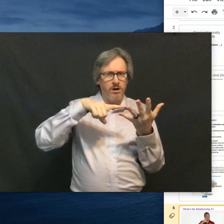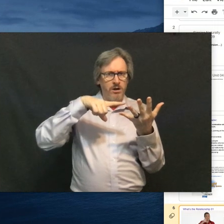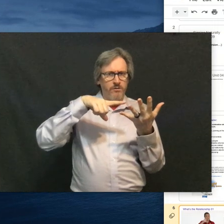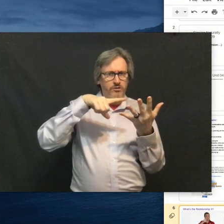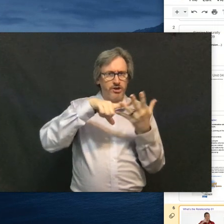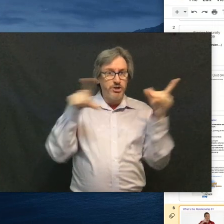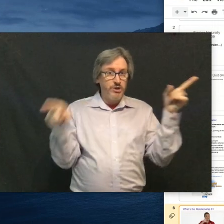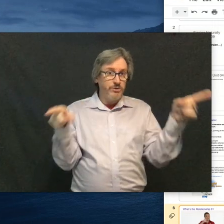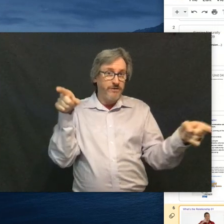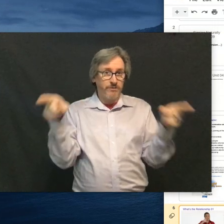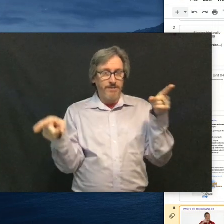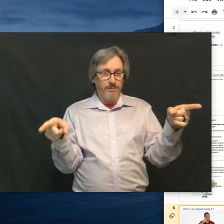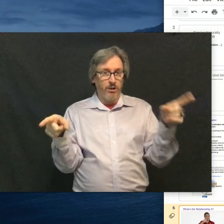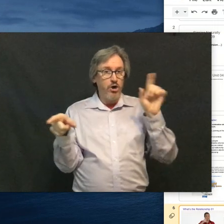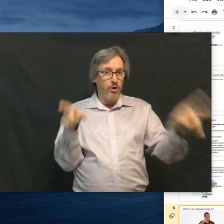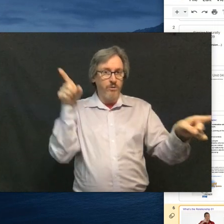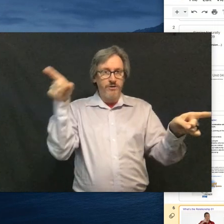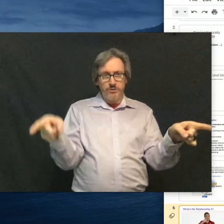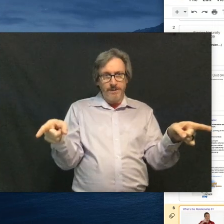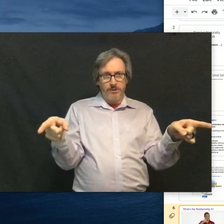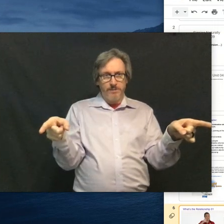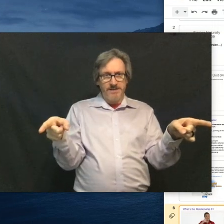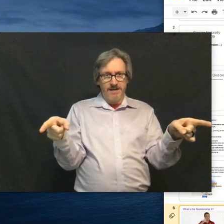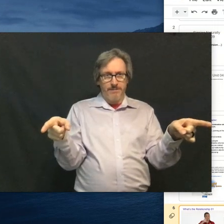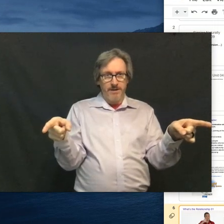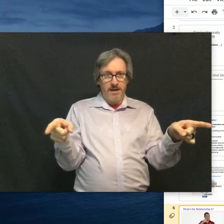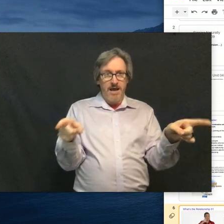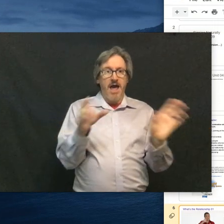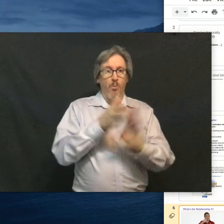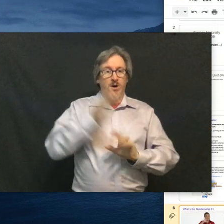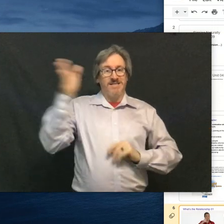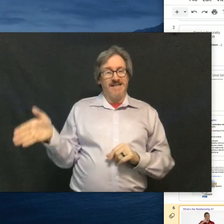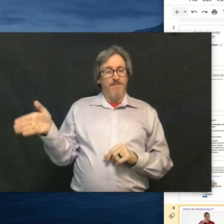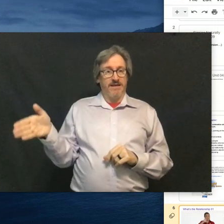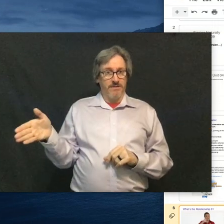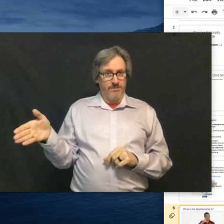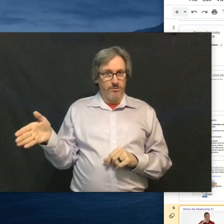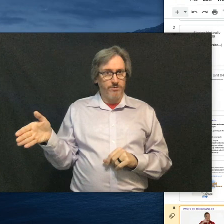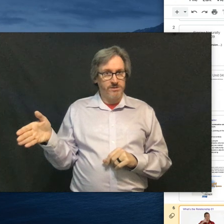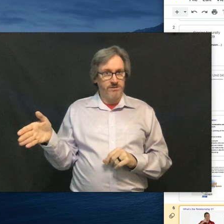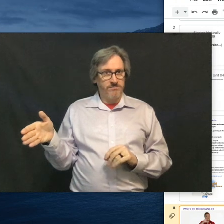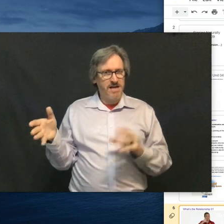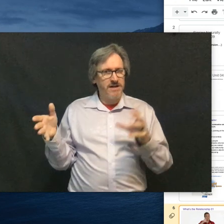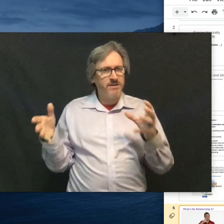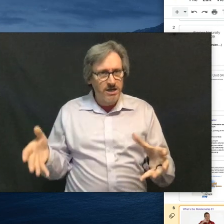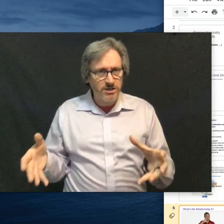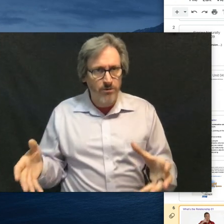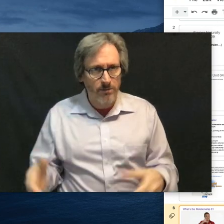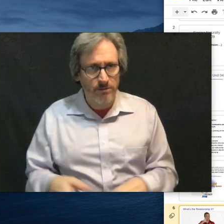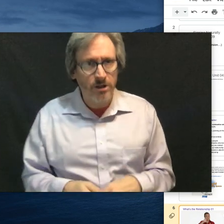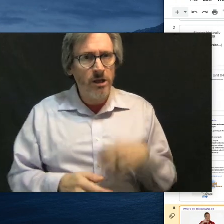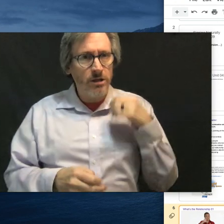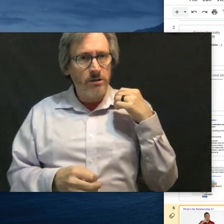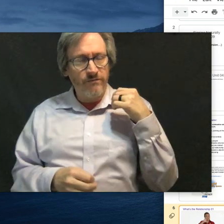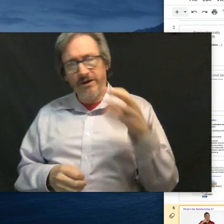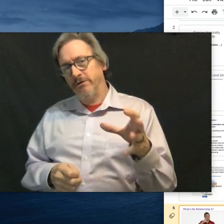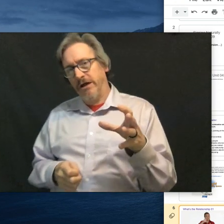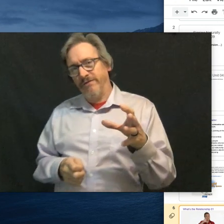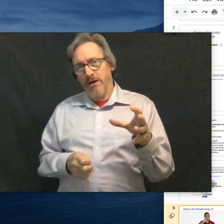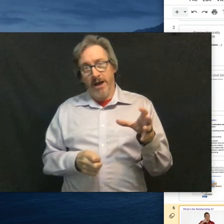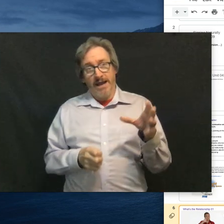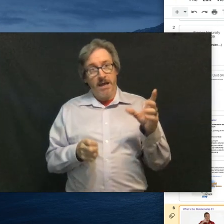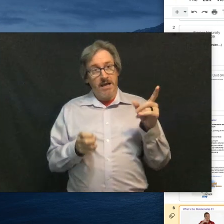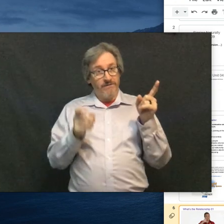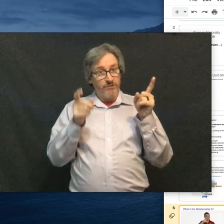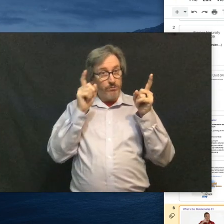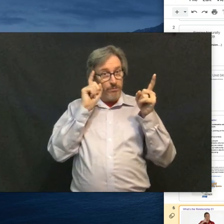for the 2 different people. Who are the 2 people that are being set up? And what does that make the 3rd person? It's kind of a logic problem. Figure it out